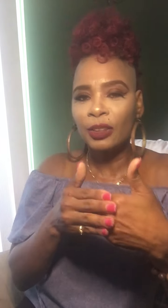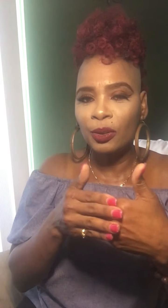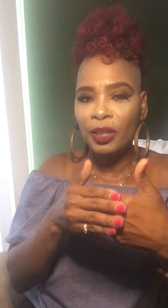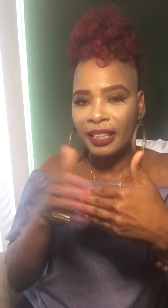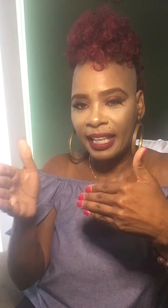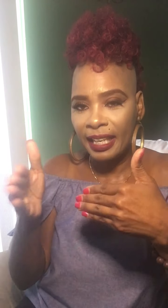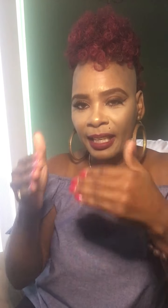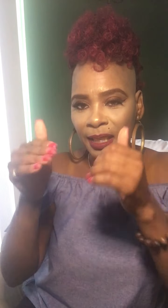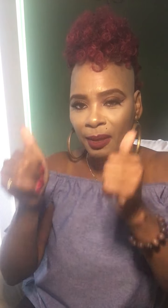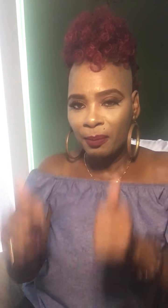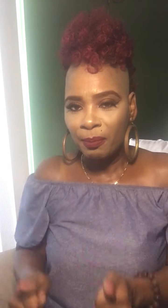So